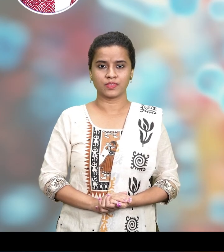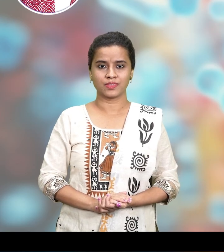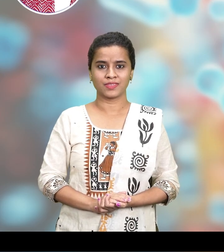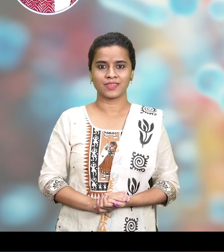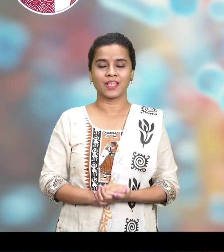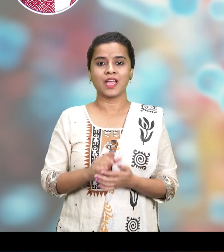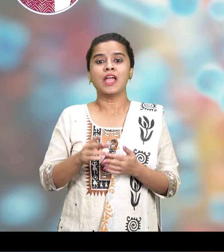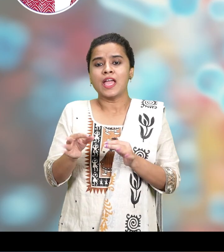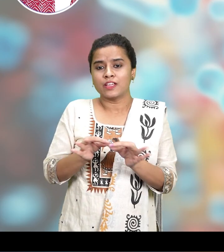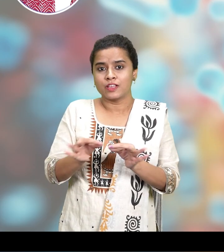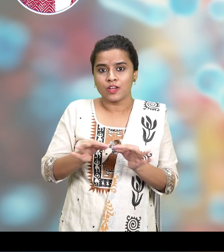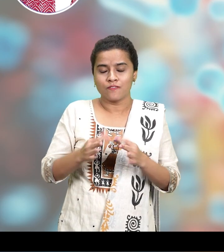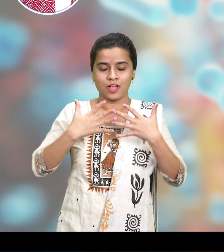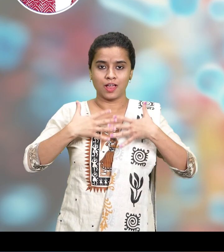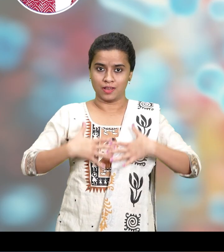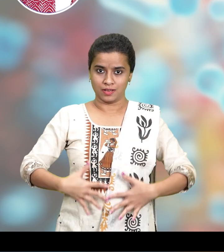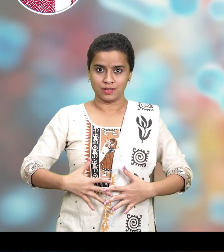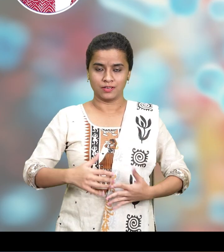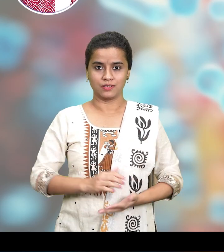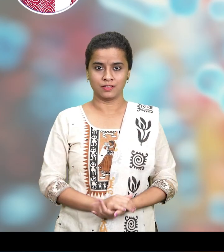definition of health,